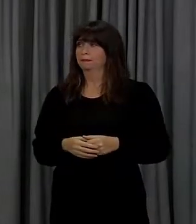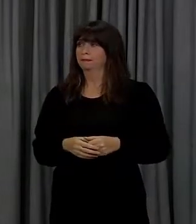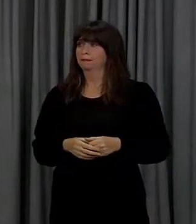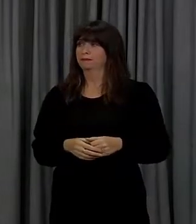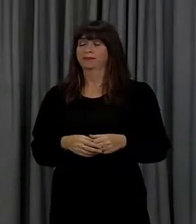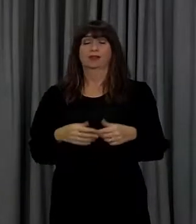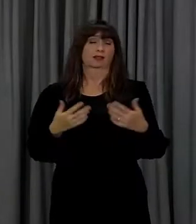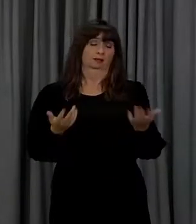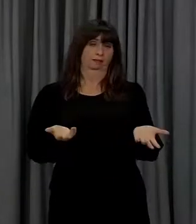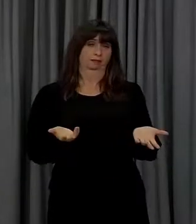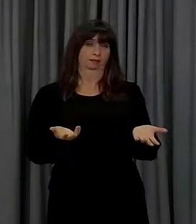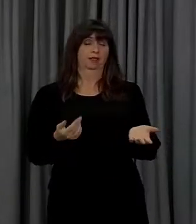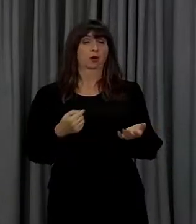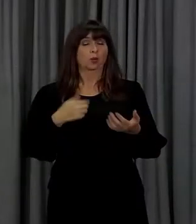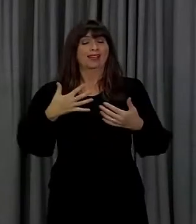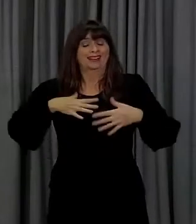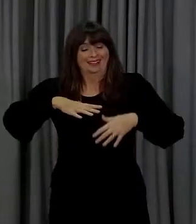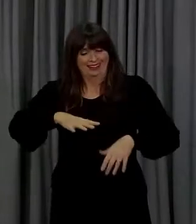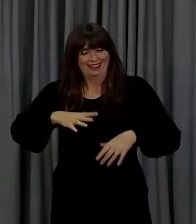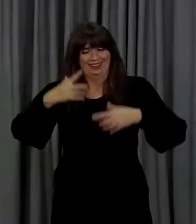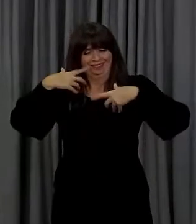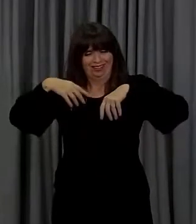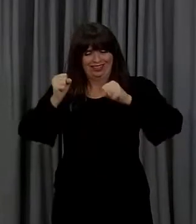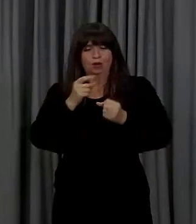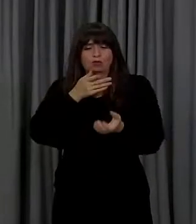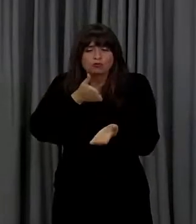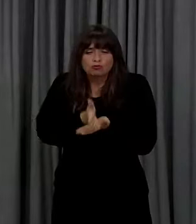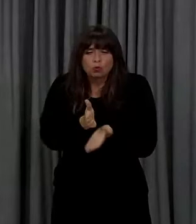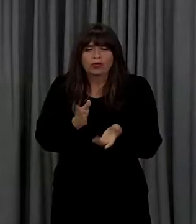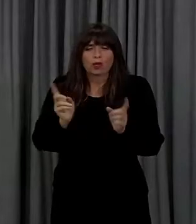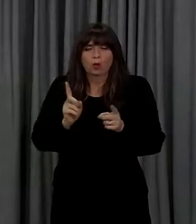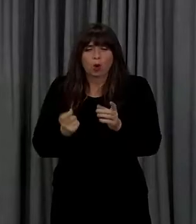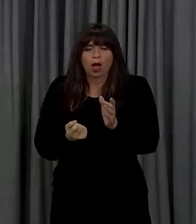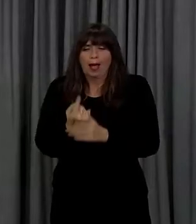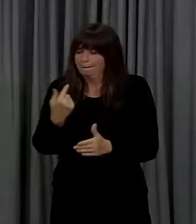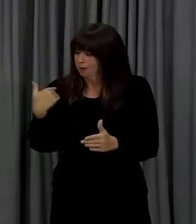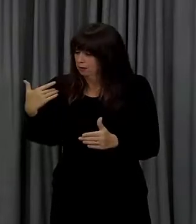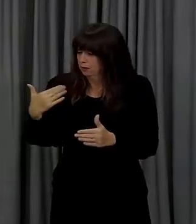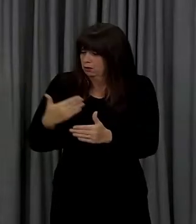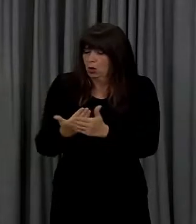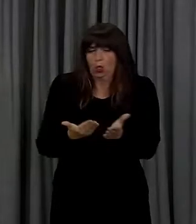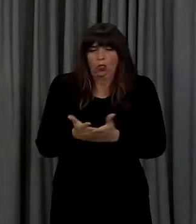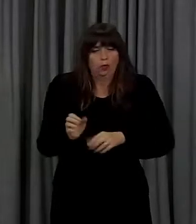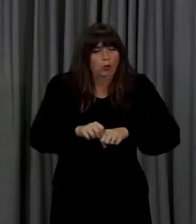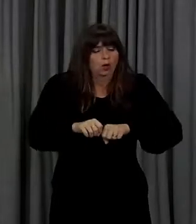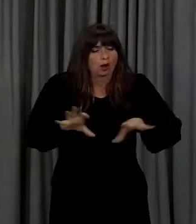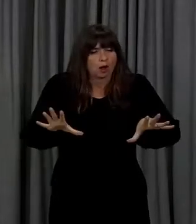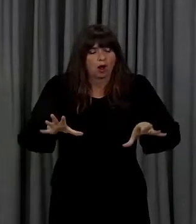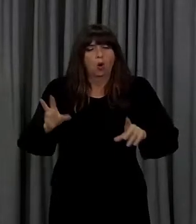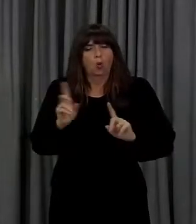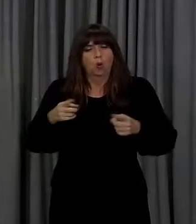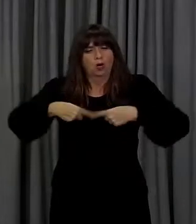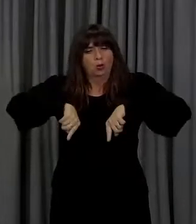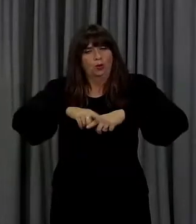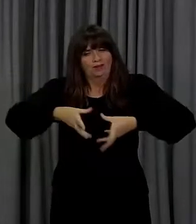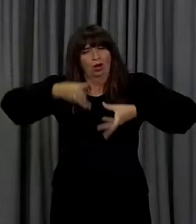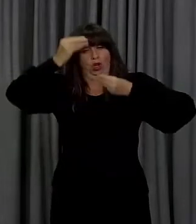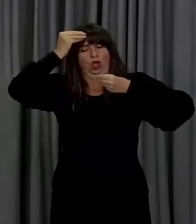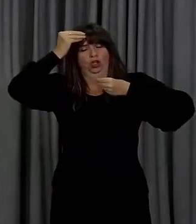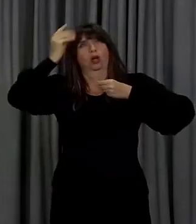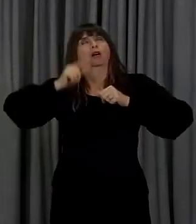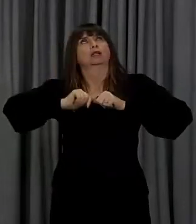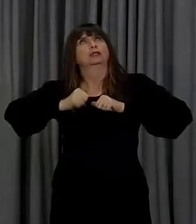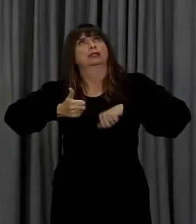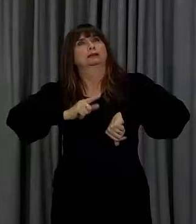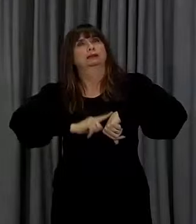public inquiry is we've got to get to the truth of what happened and what lessons we can learn. And I think that what we should be doing is to keep